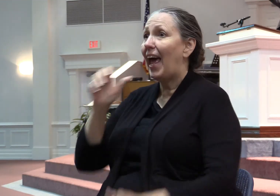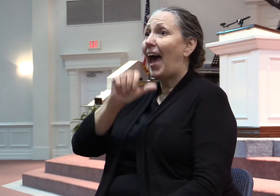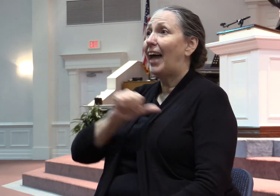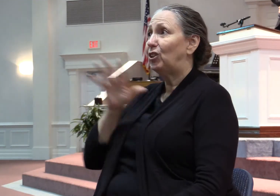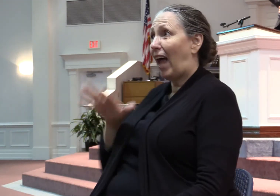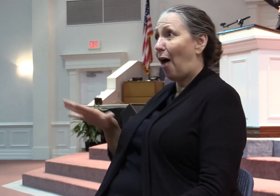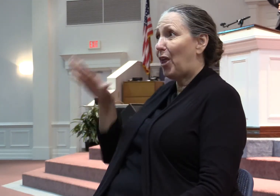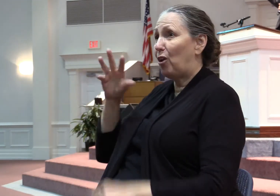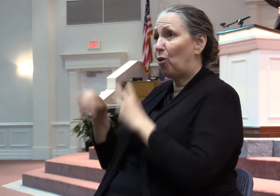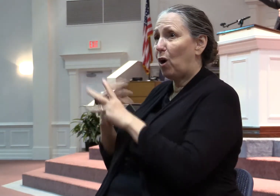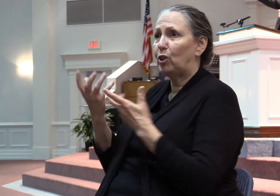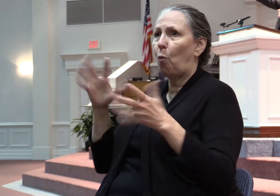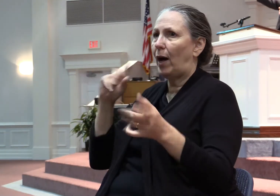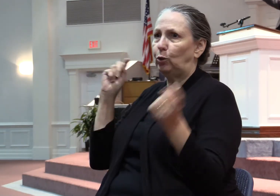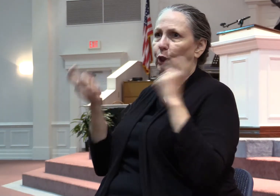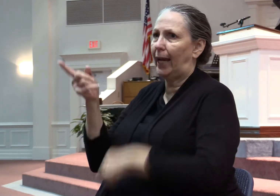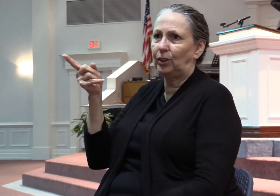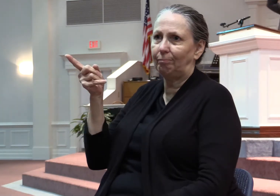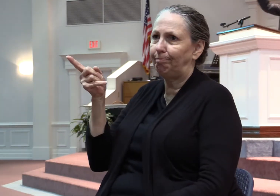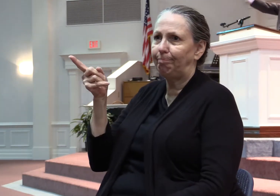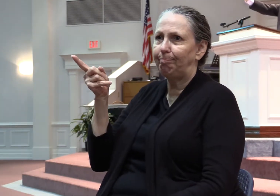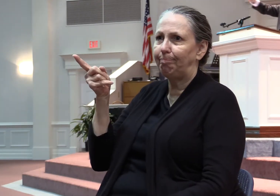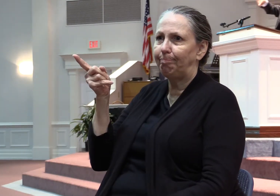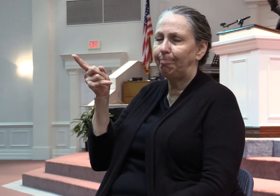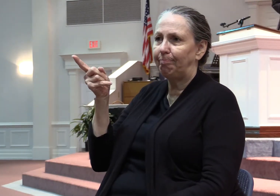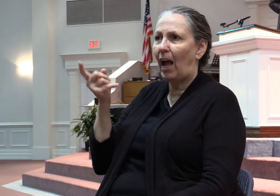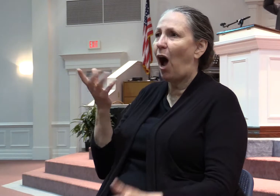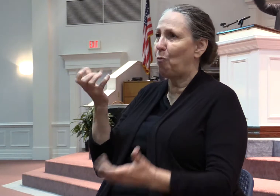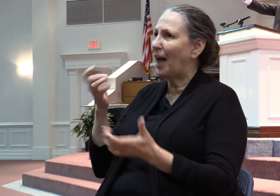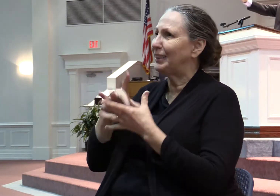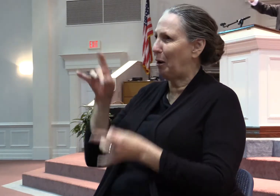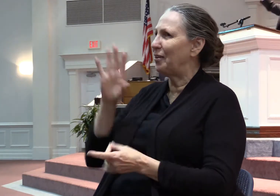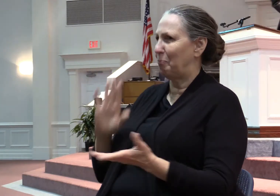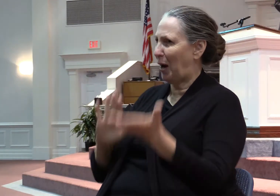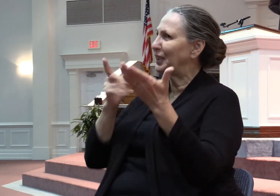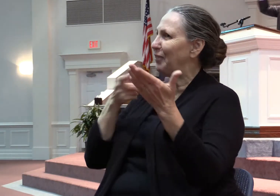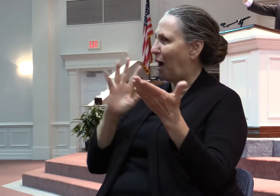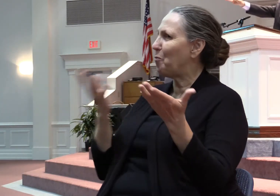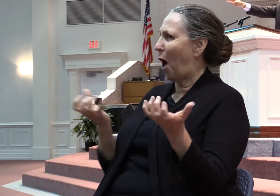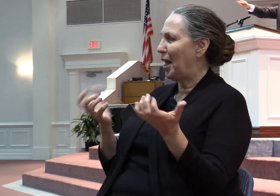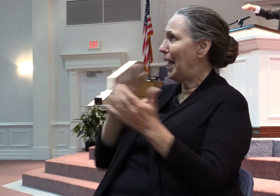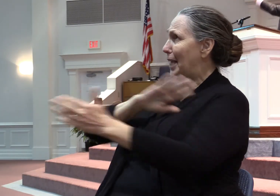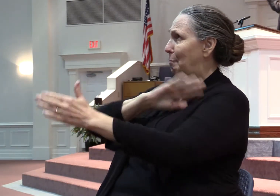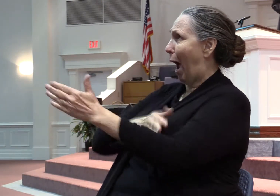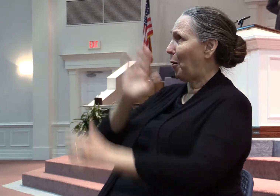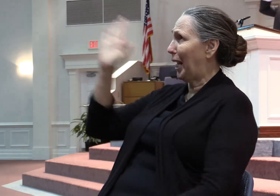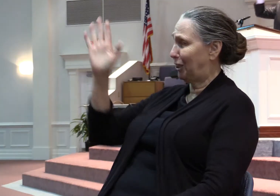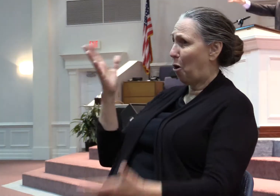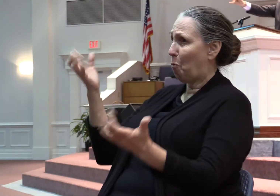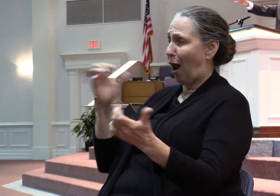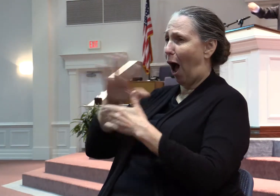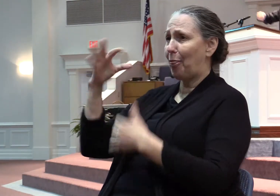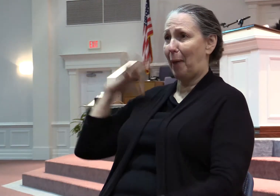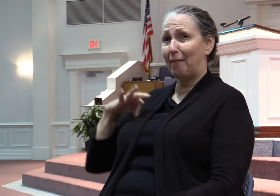that doesn't want to change. We want the Spirit of God. We want the presence of God. We want the power of God. We want all